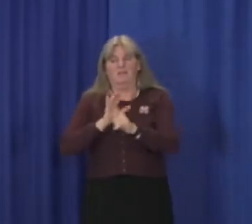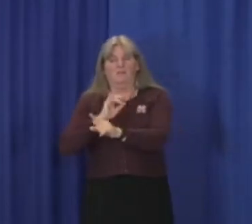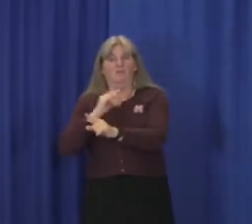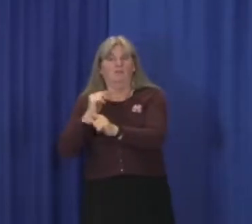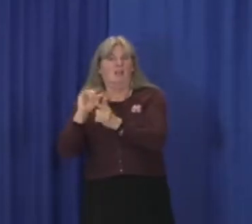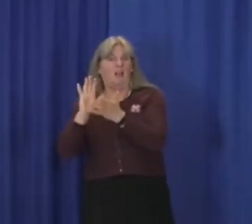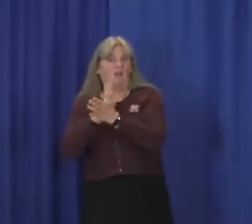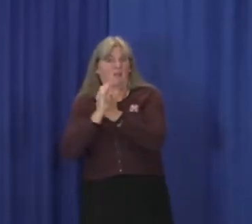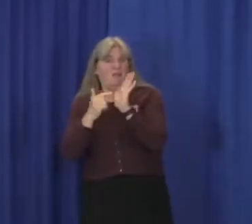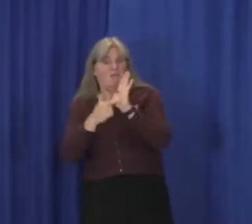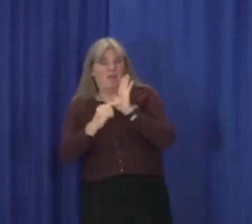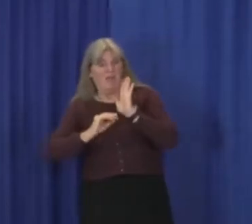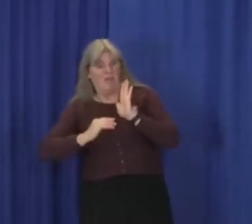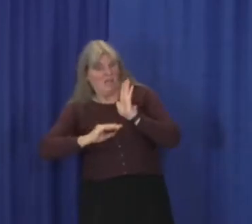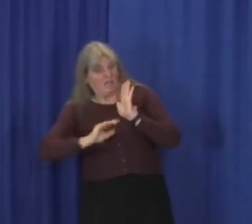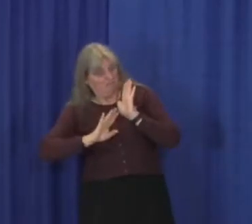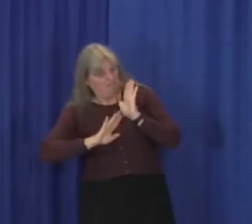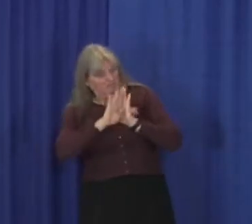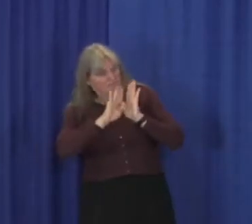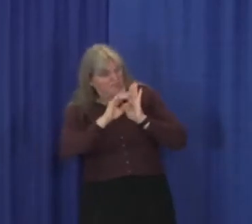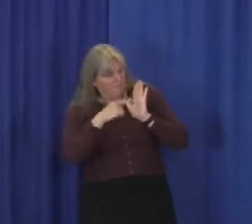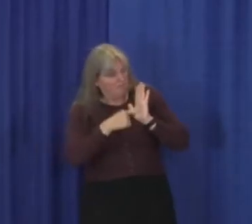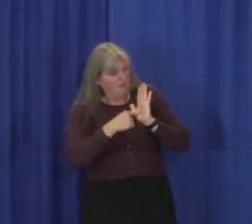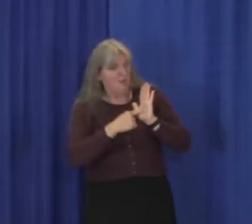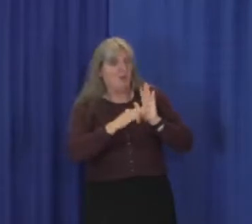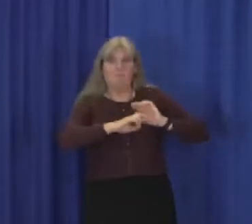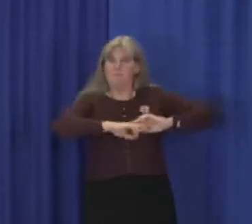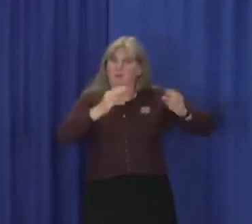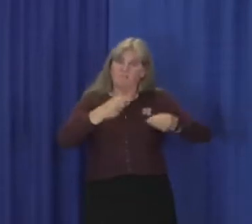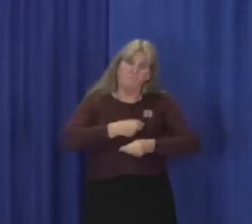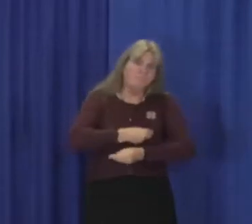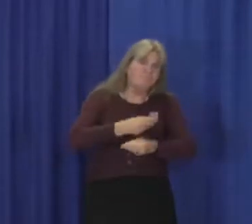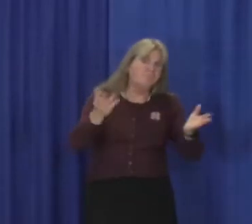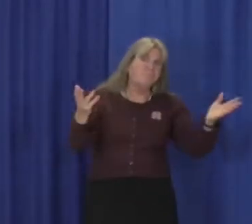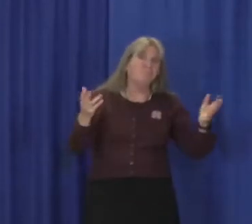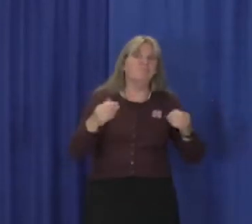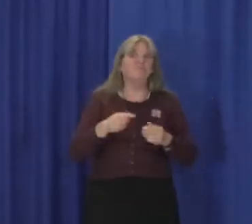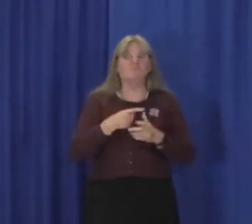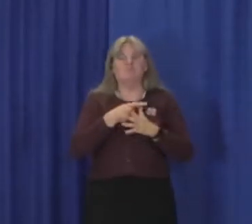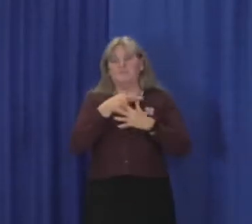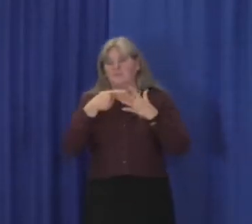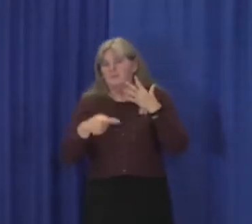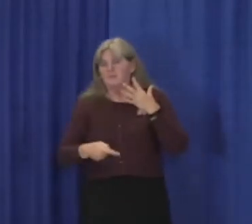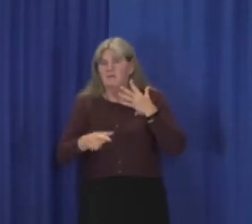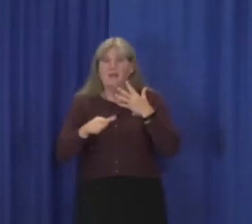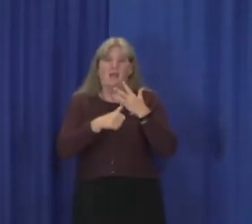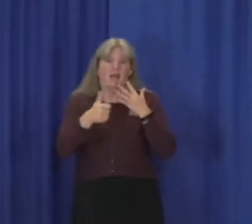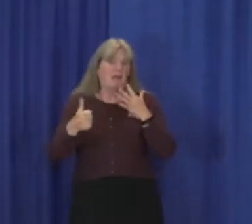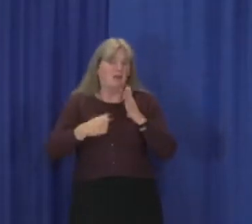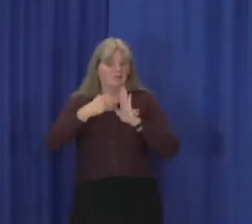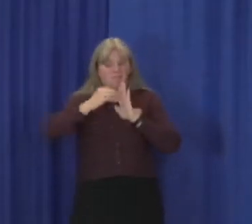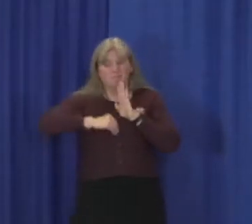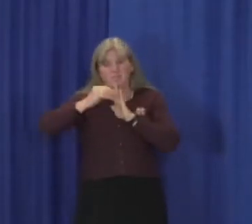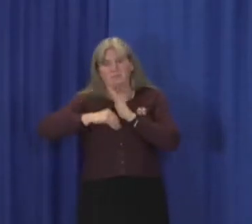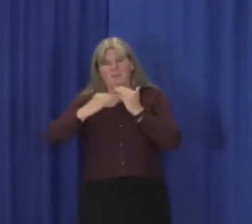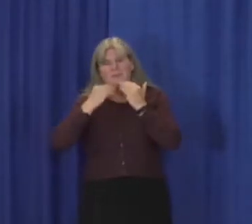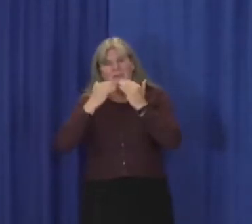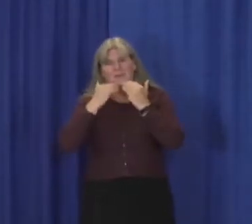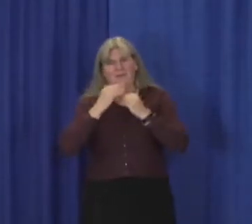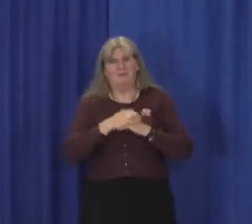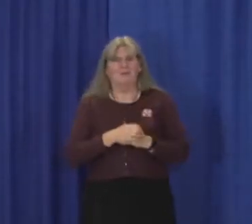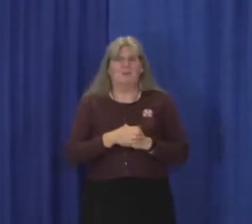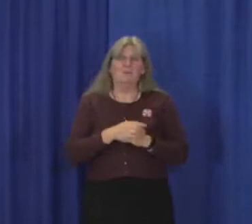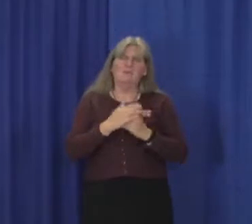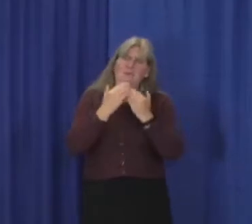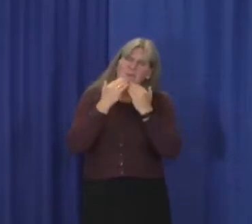ahead, update it and ready, and also some of the previous documentation as well.